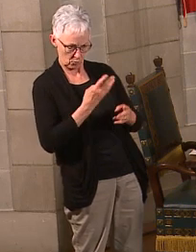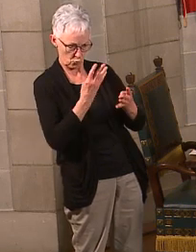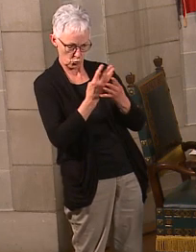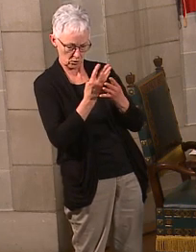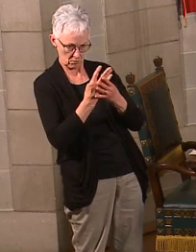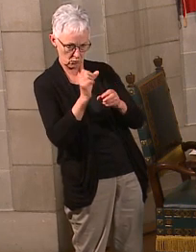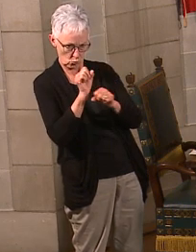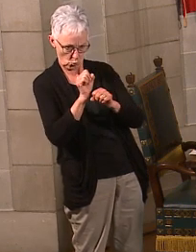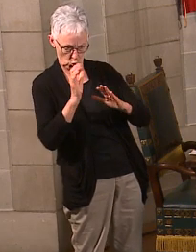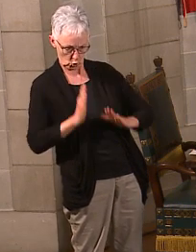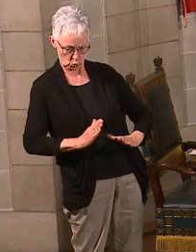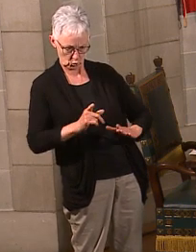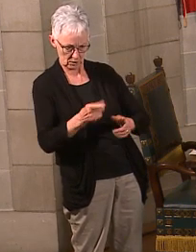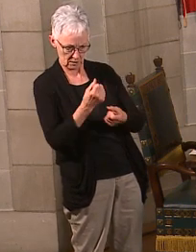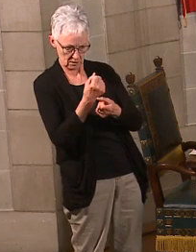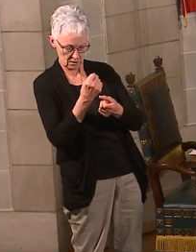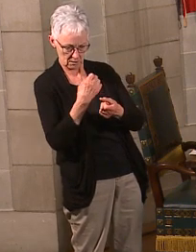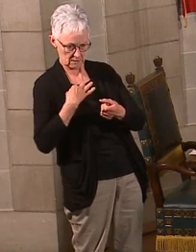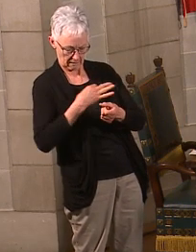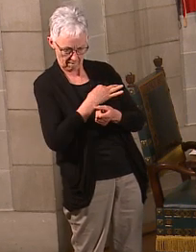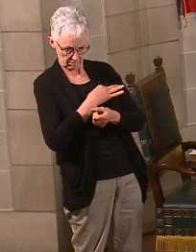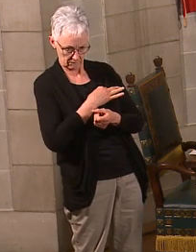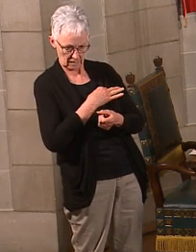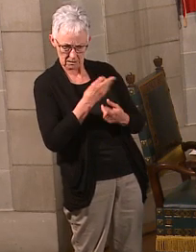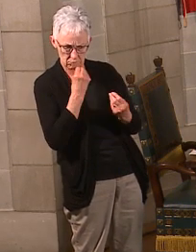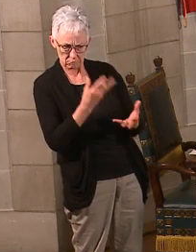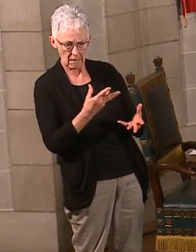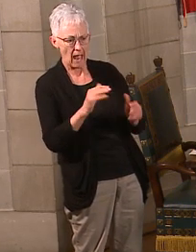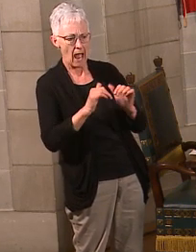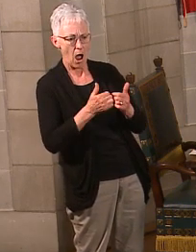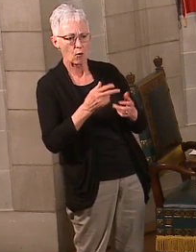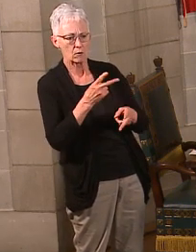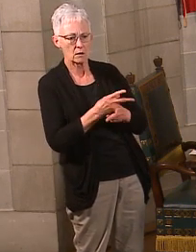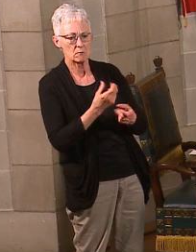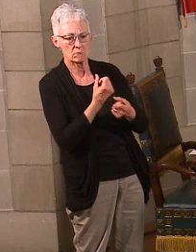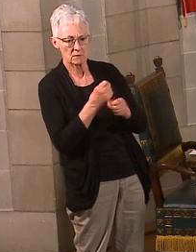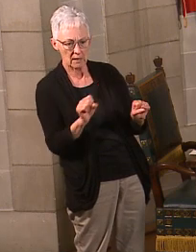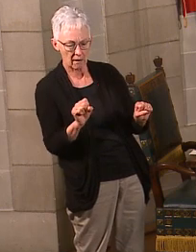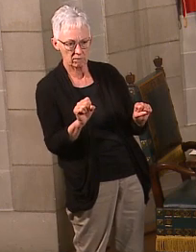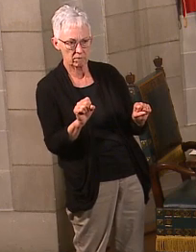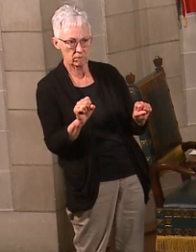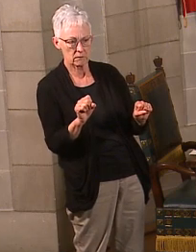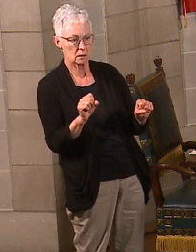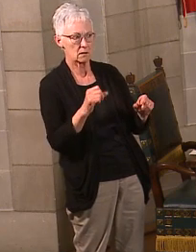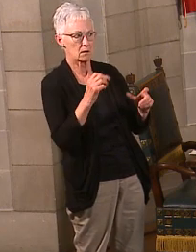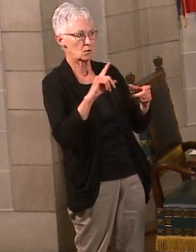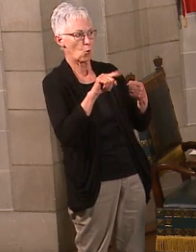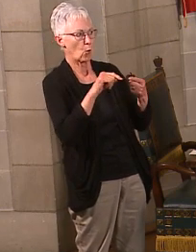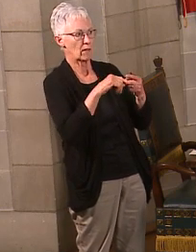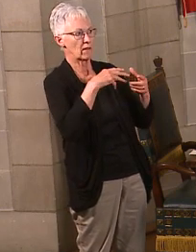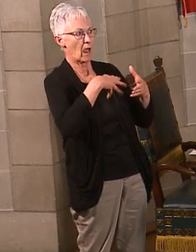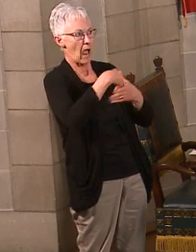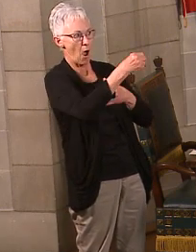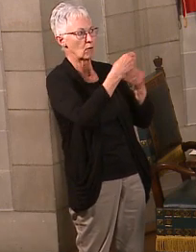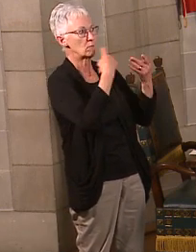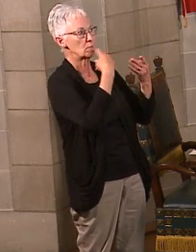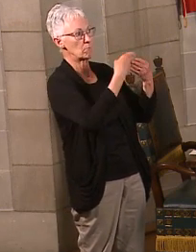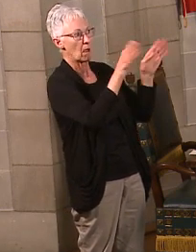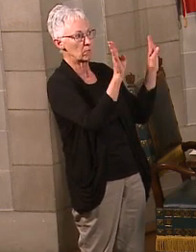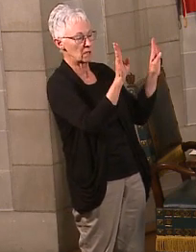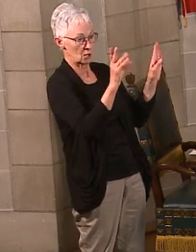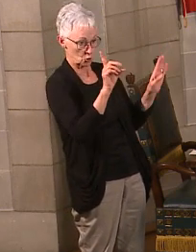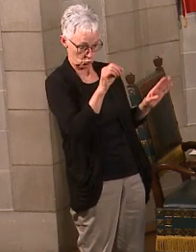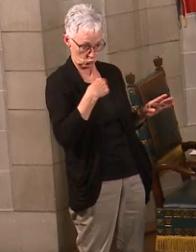do at work to be safe and to keep each other safe, but are we sharing with them the need for them to do that in the public, in their homes, in their